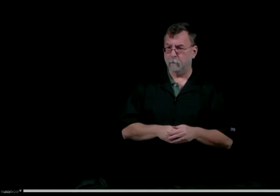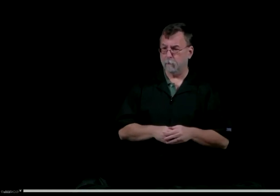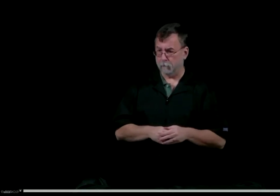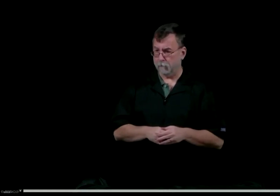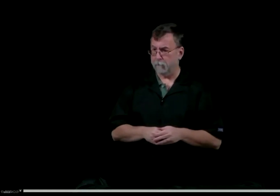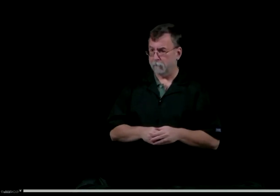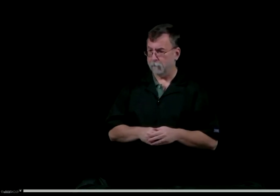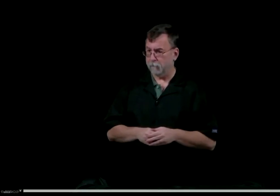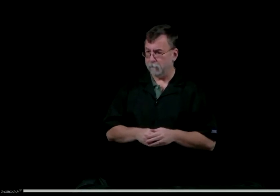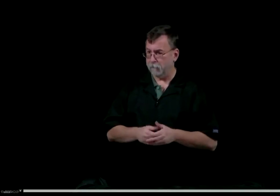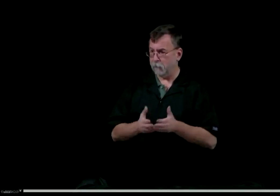In everything that we do.